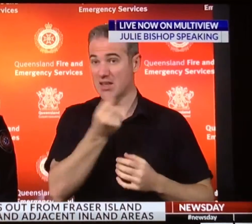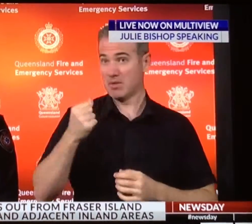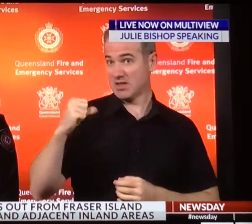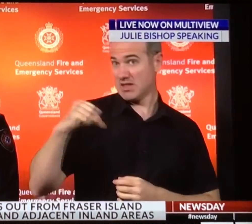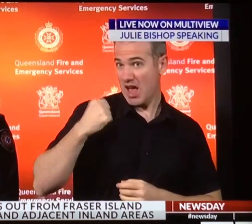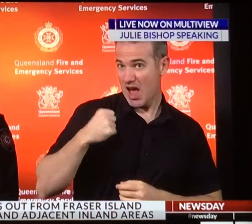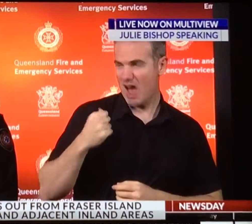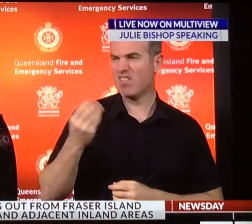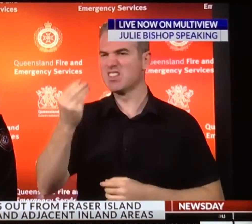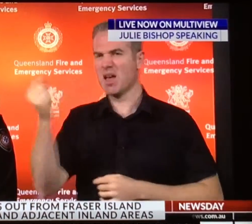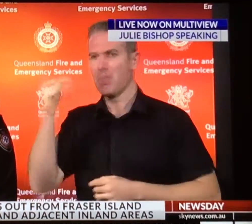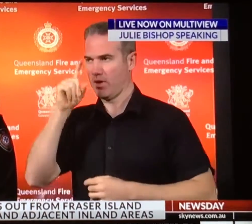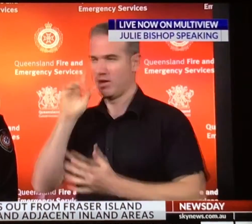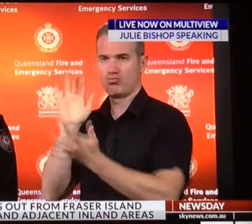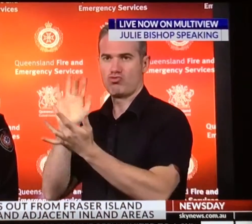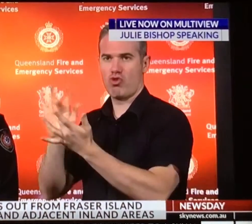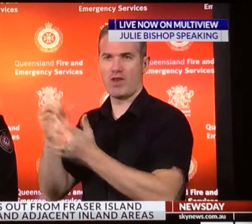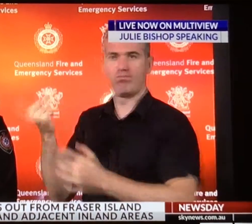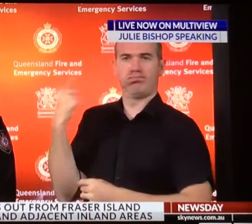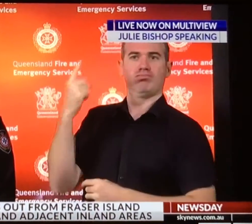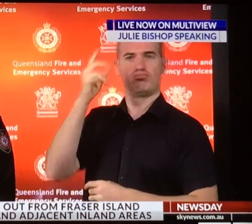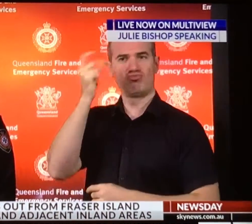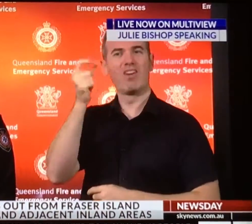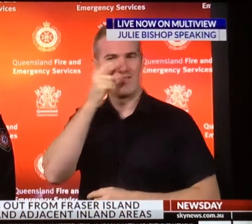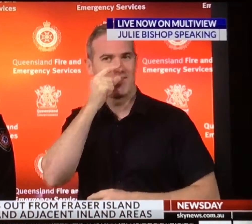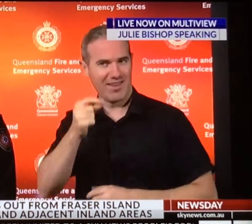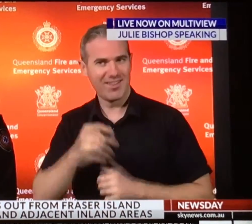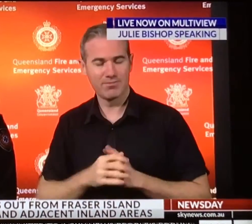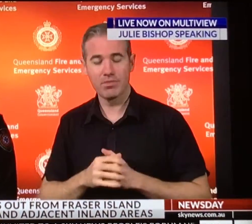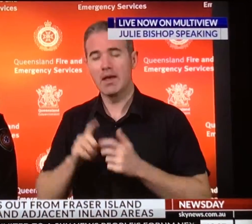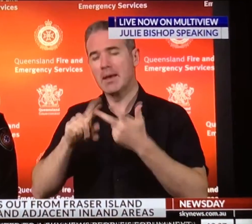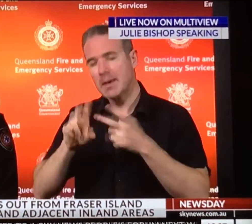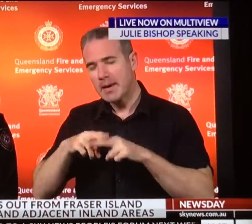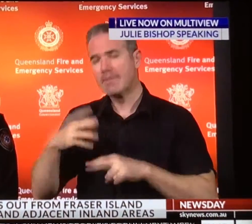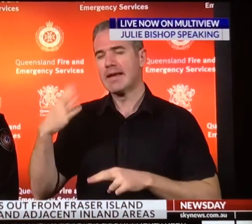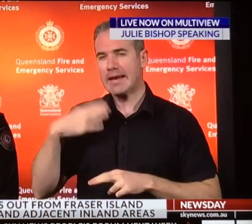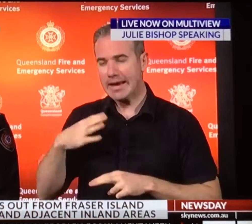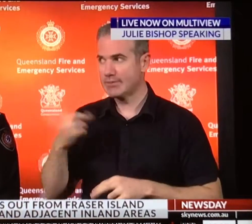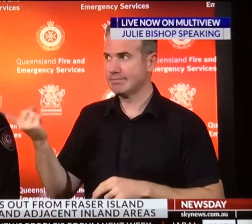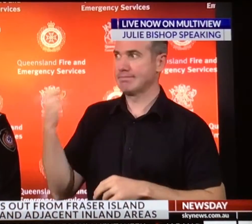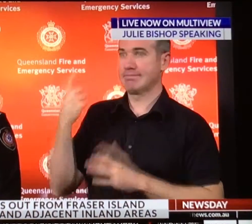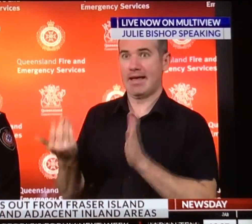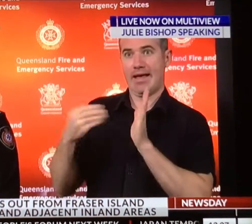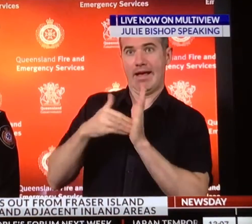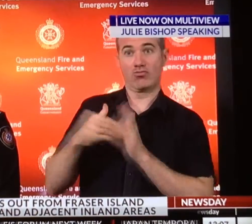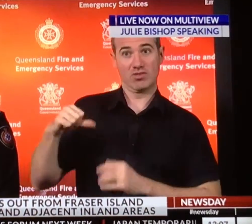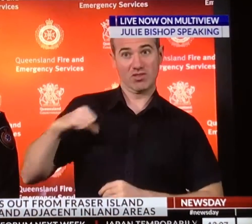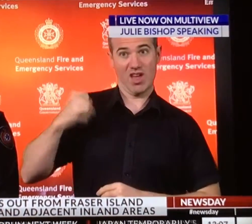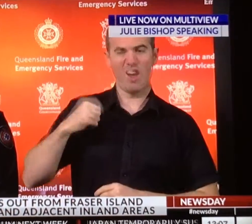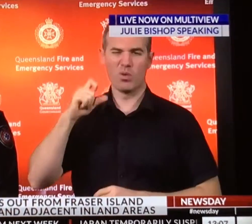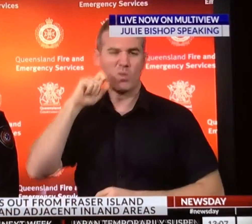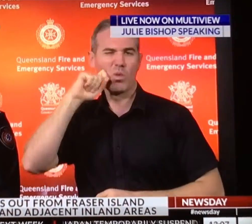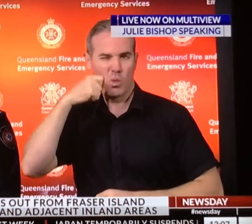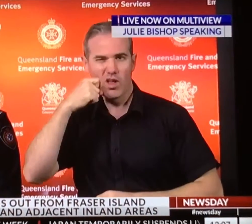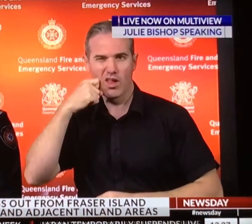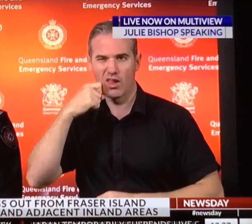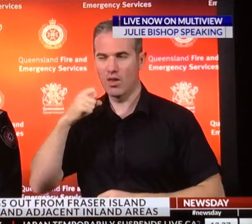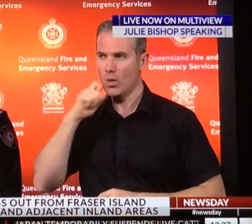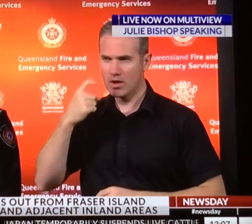available. We will get to a point where if we need to bring additional staff on, then we will do that, and there will be a trigger point across